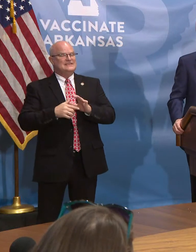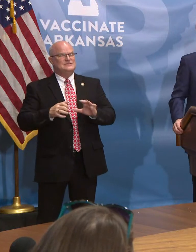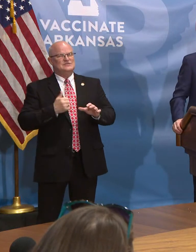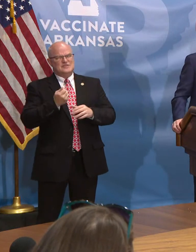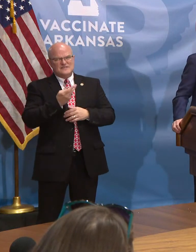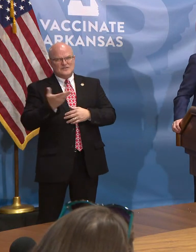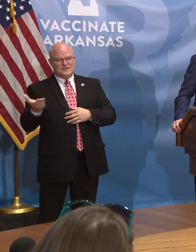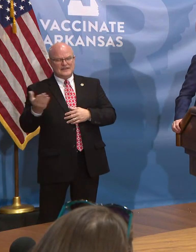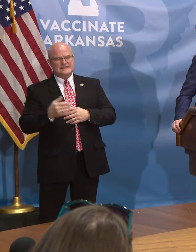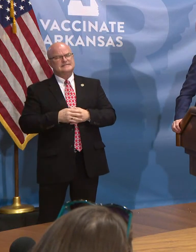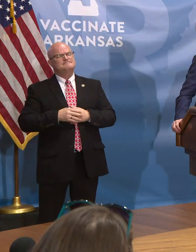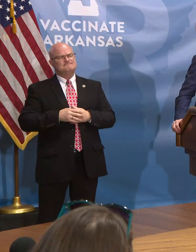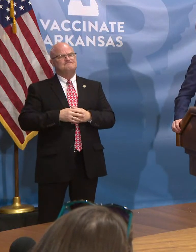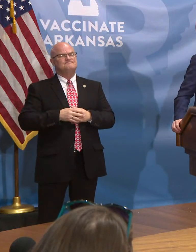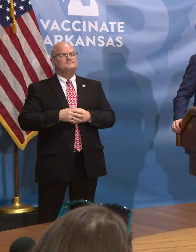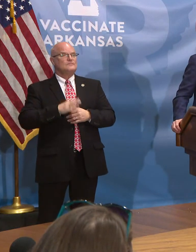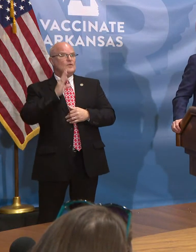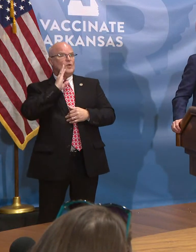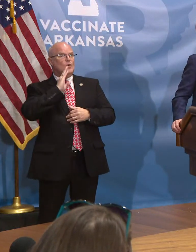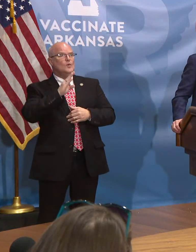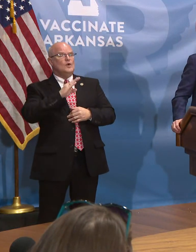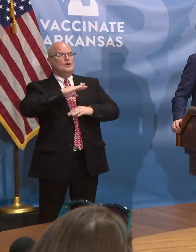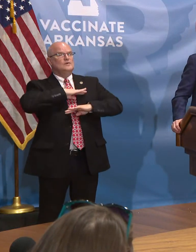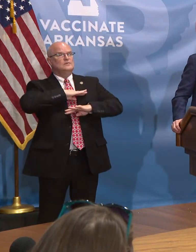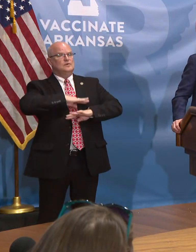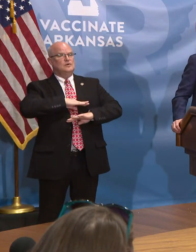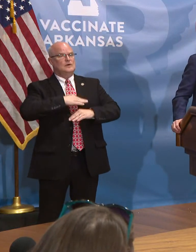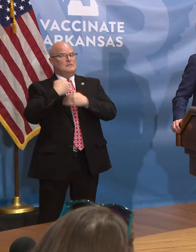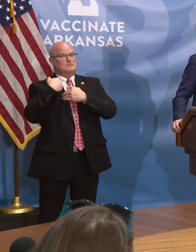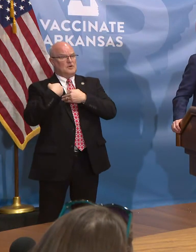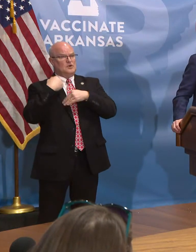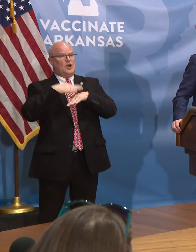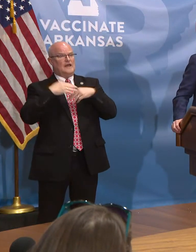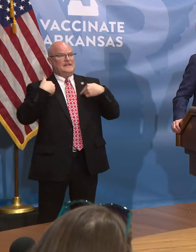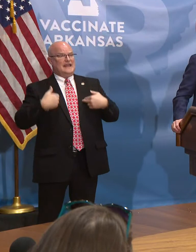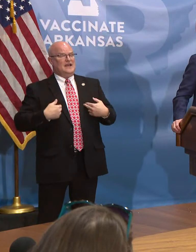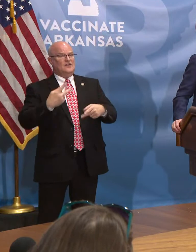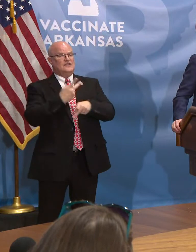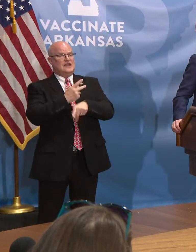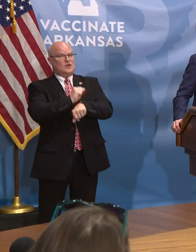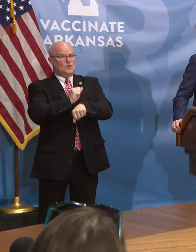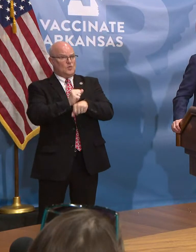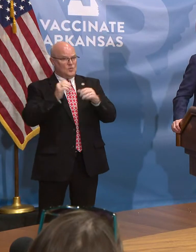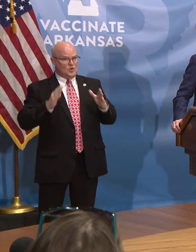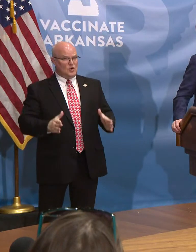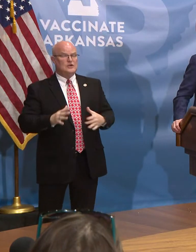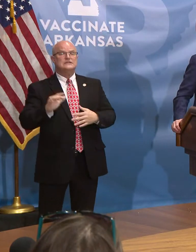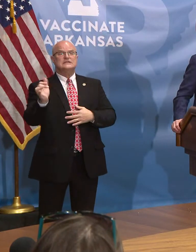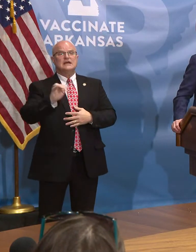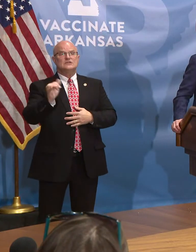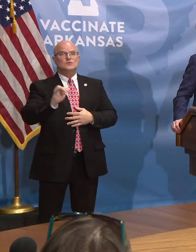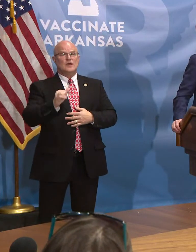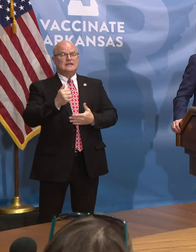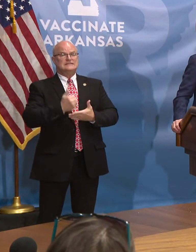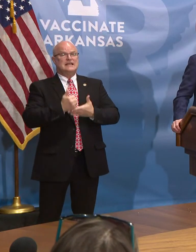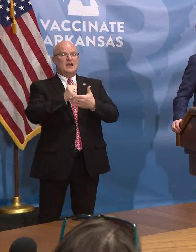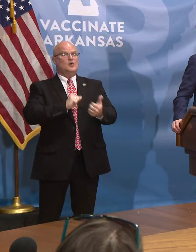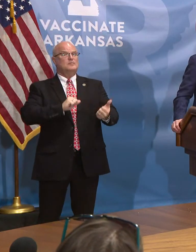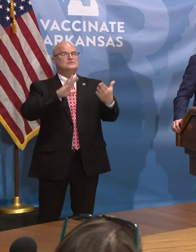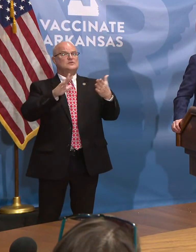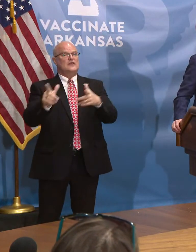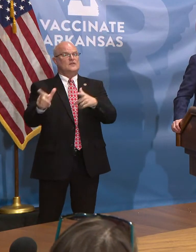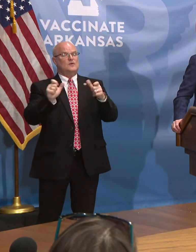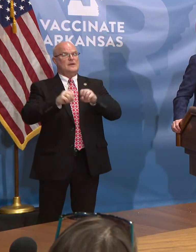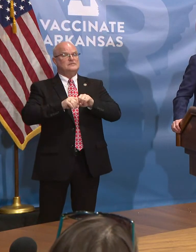of things. First of all, it will relieve some of the burden on our healthcare workers, as well as help address the